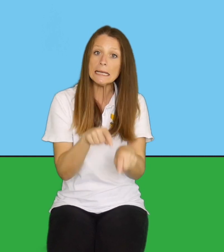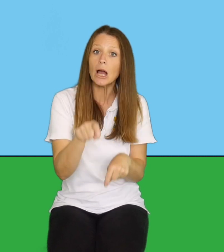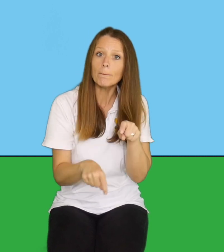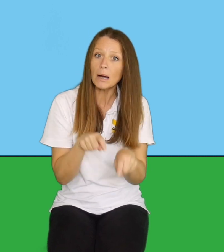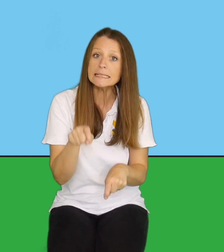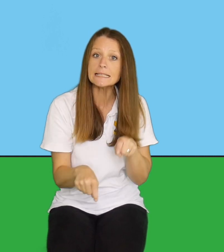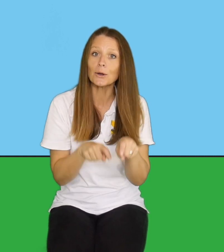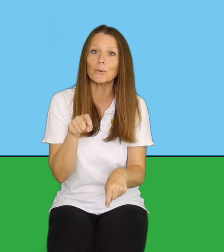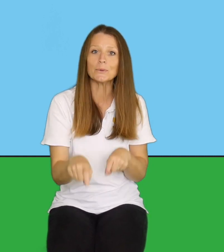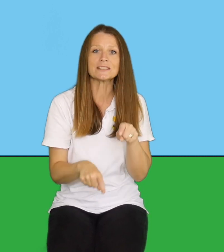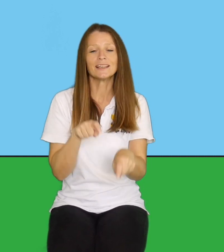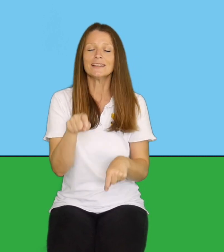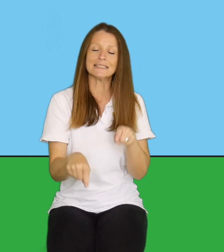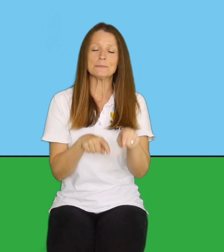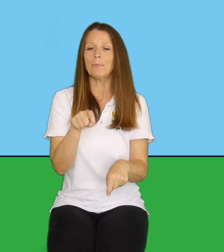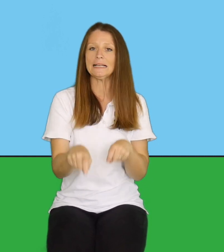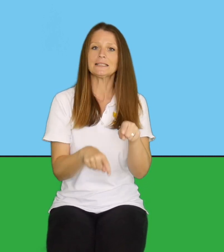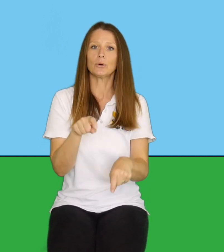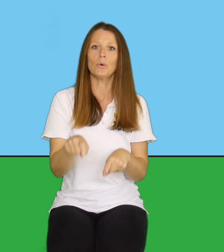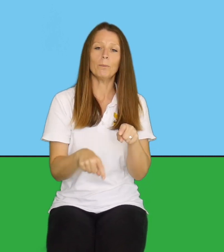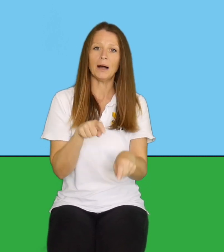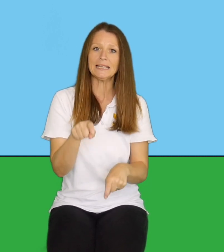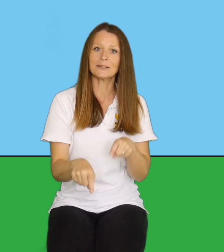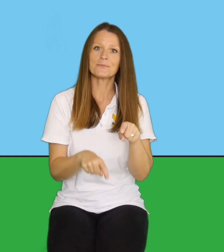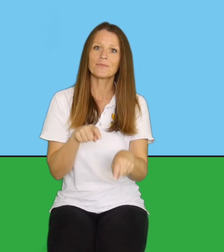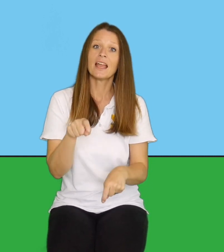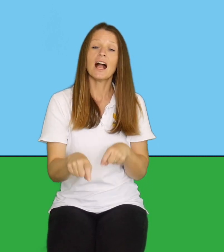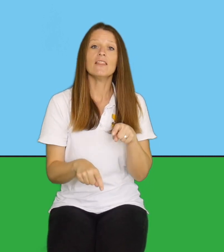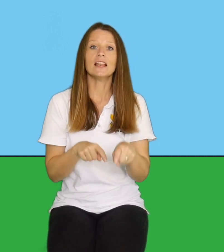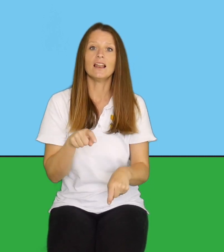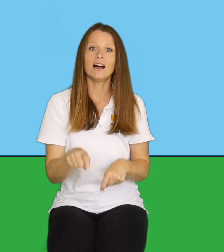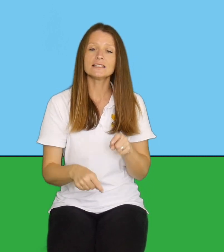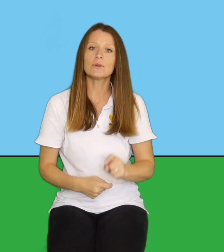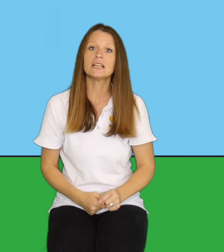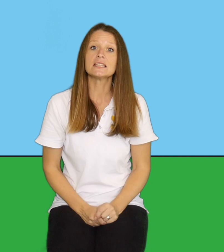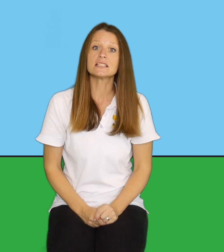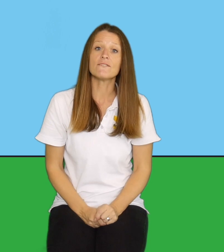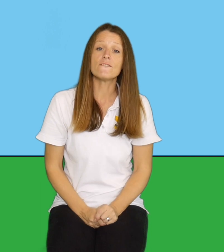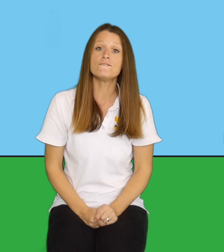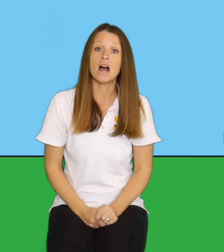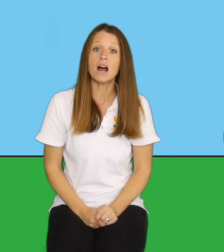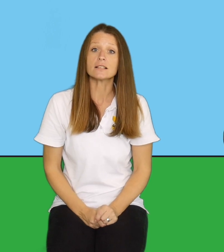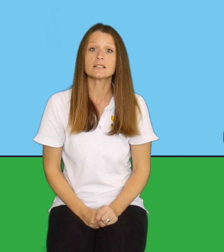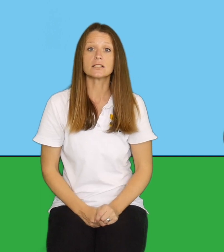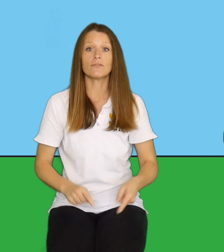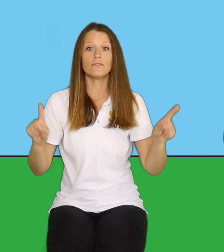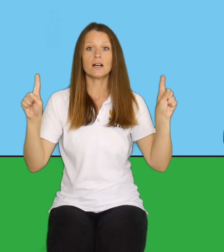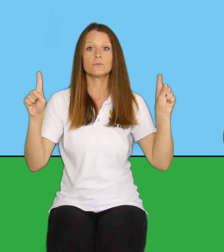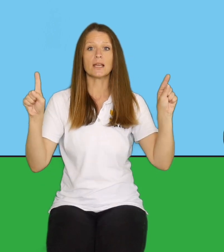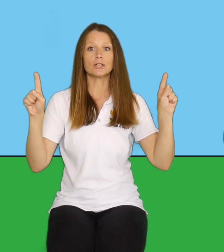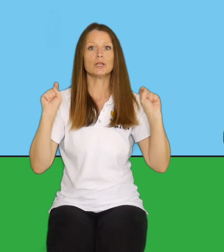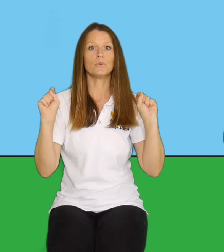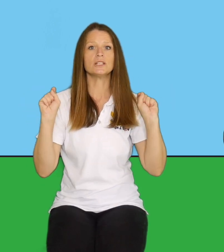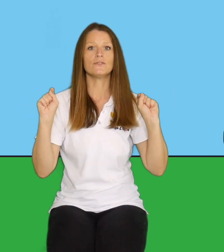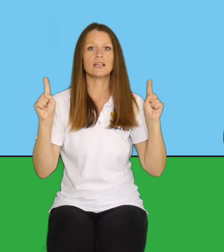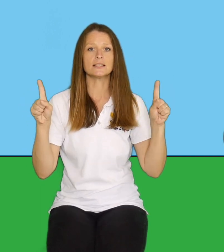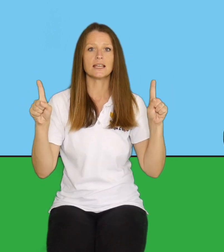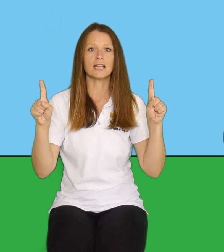our bicycles. This is bicycle or bike. And then lastly, we're going to need the sign for fast. So for fast, we get our 2 pointer fingers again